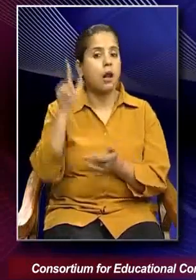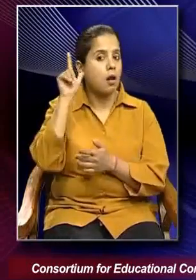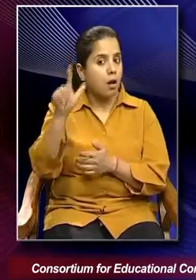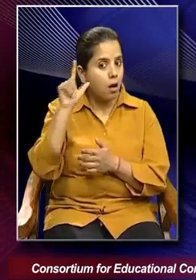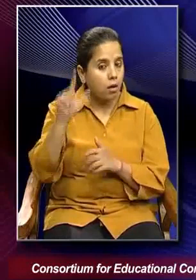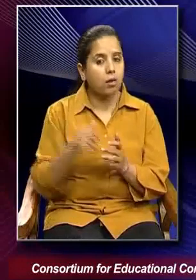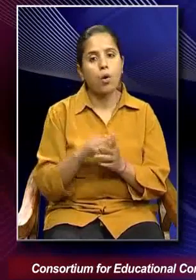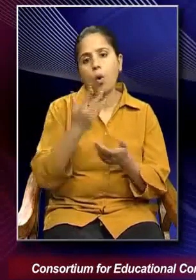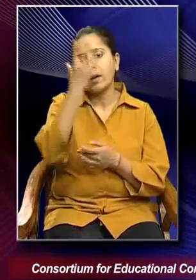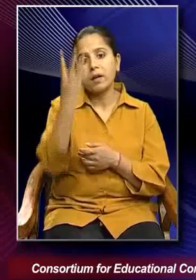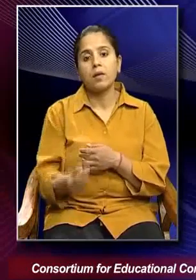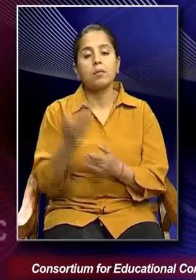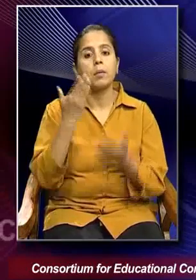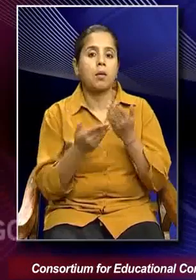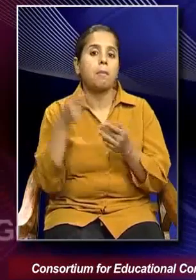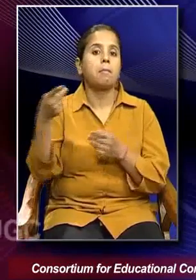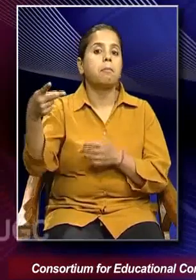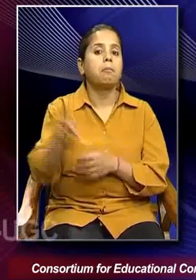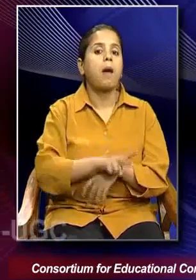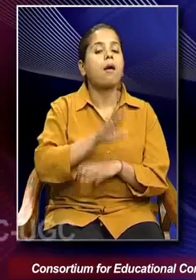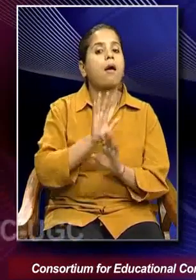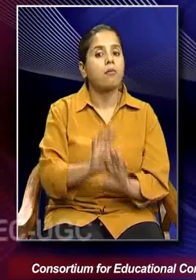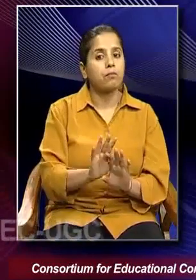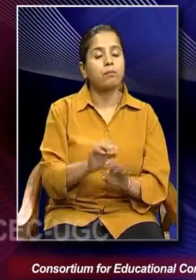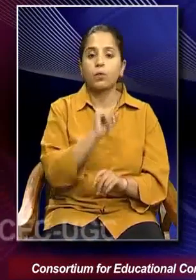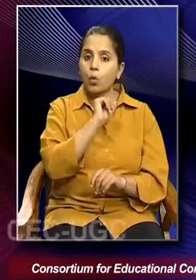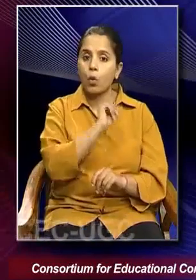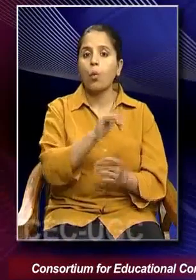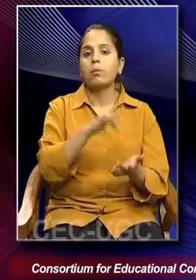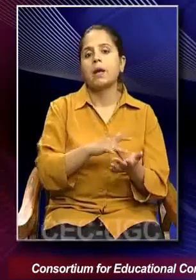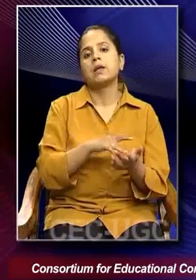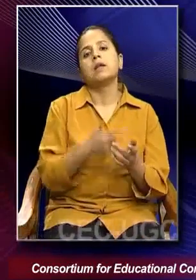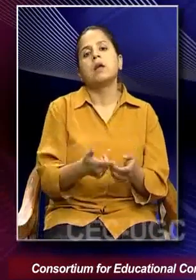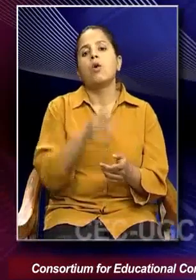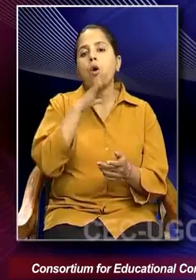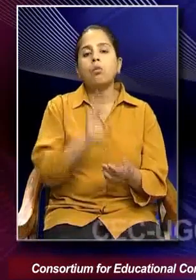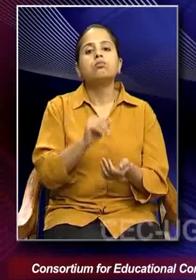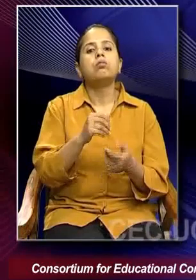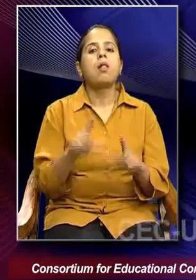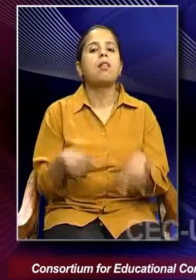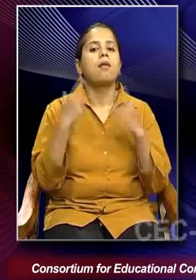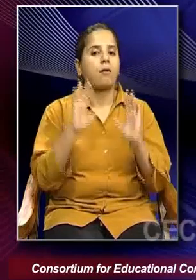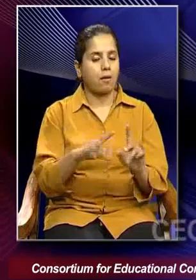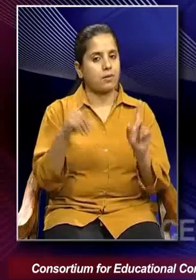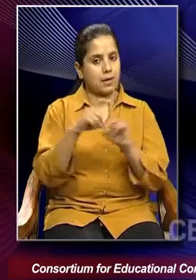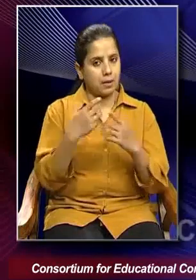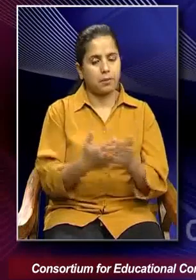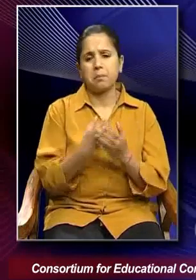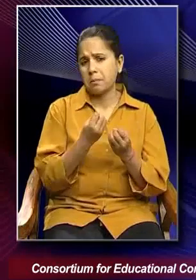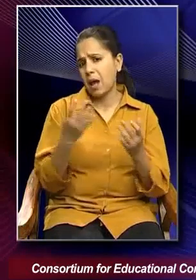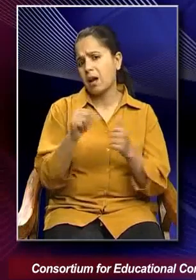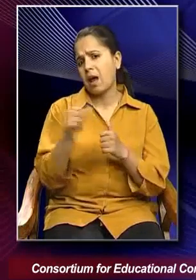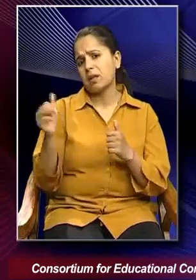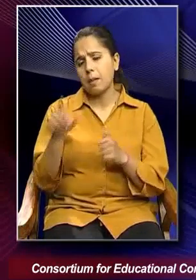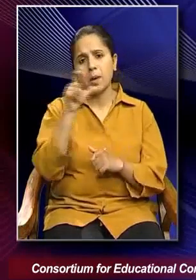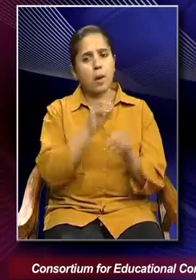and by evening he or she might be coming back to his place of origin. And similarly, there are many other movements as